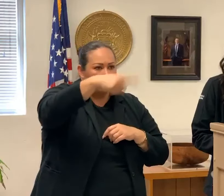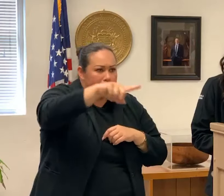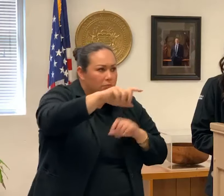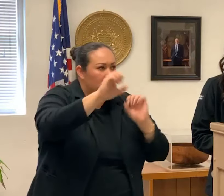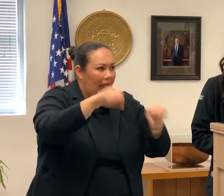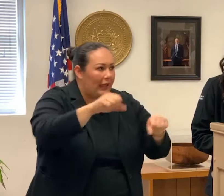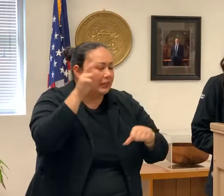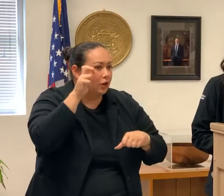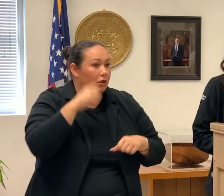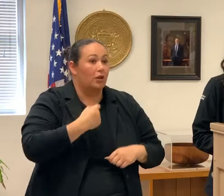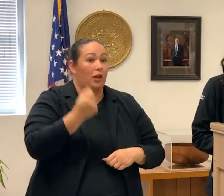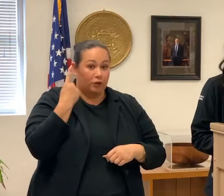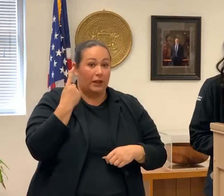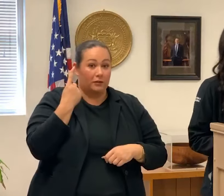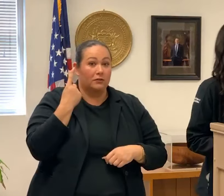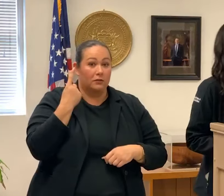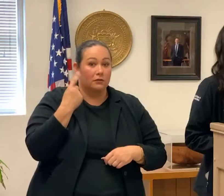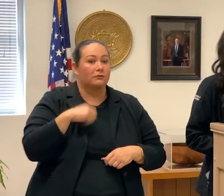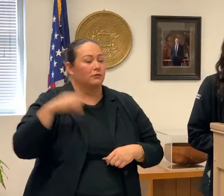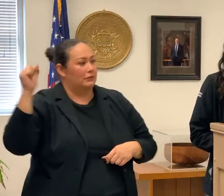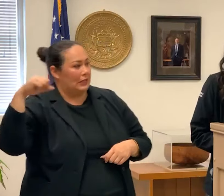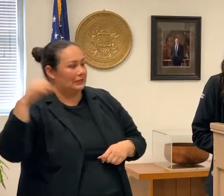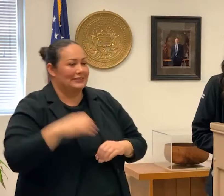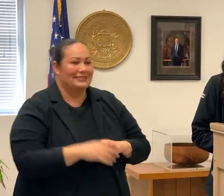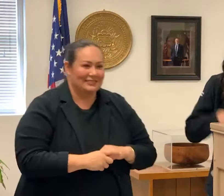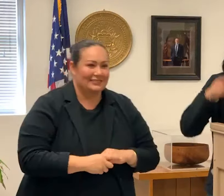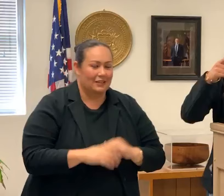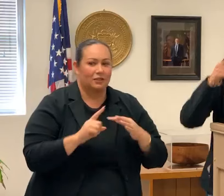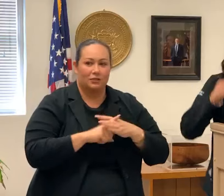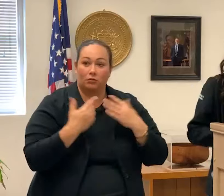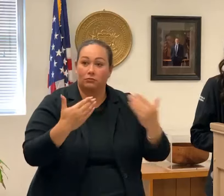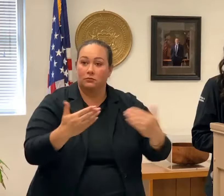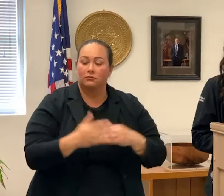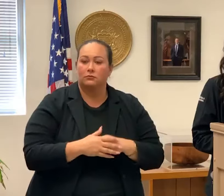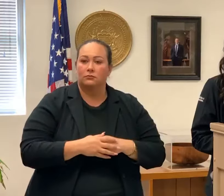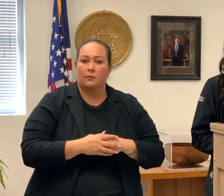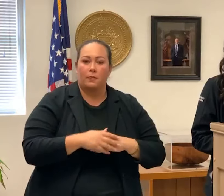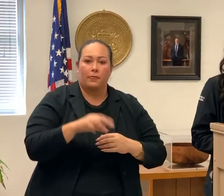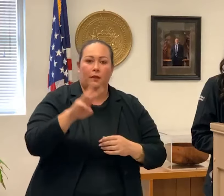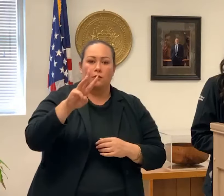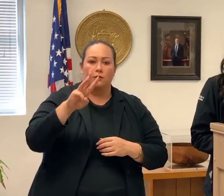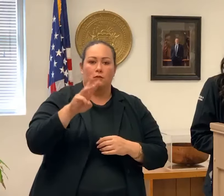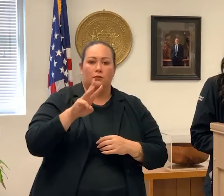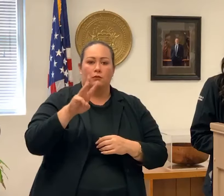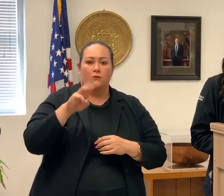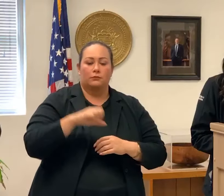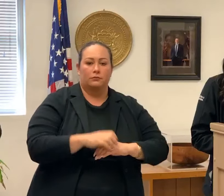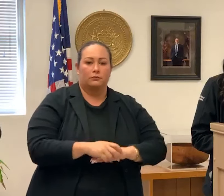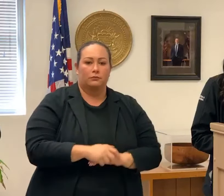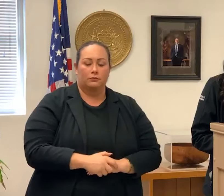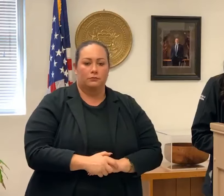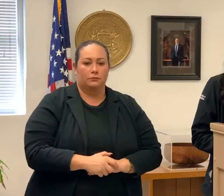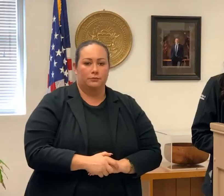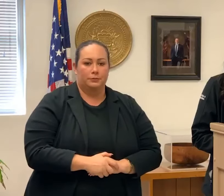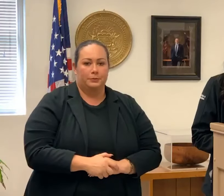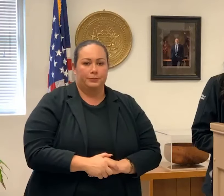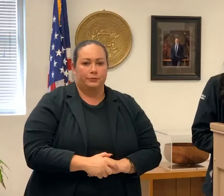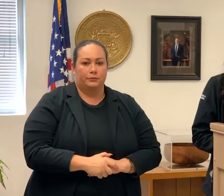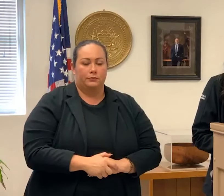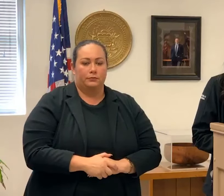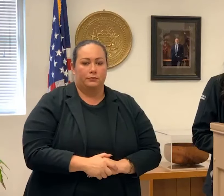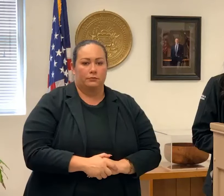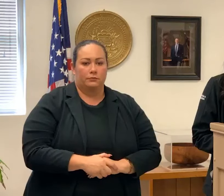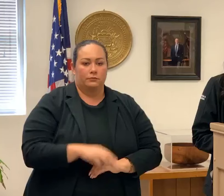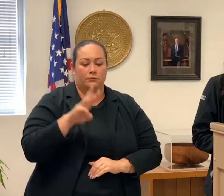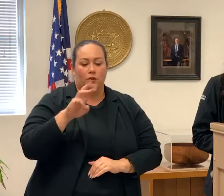answer. Maupopo? Let's start. Wendy? Wendy Osher, Pacific Media Group in Maui now. The question